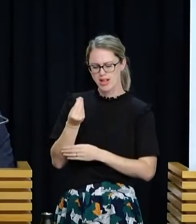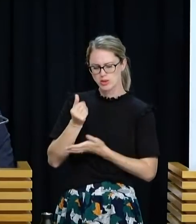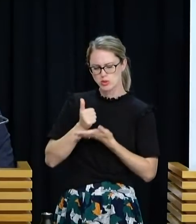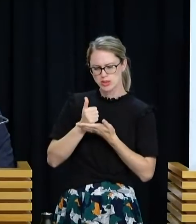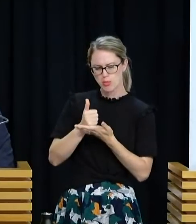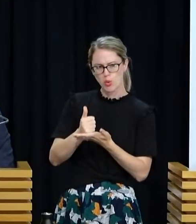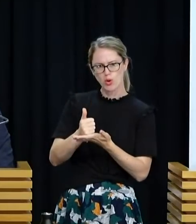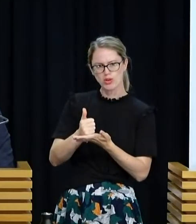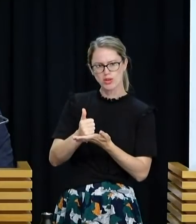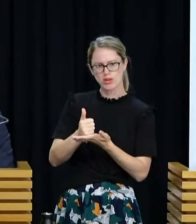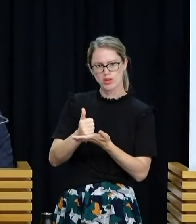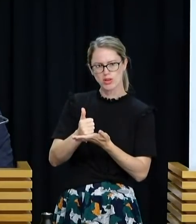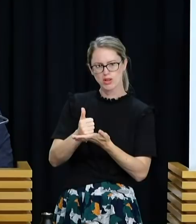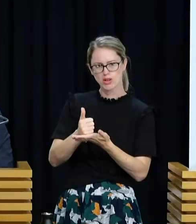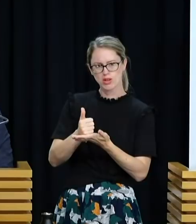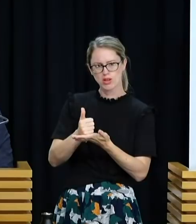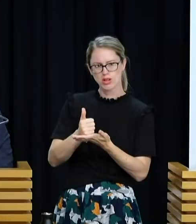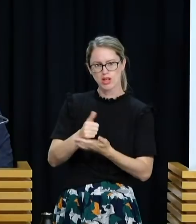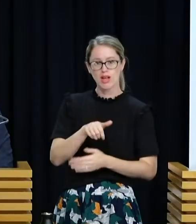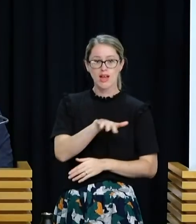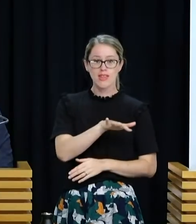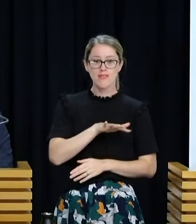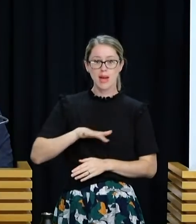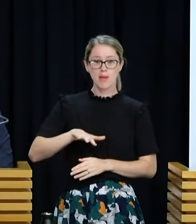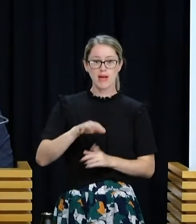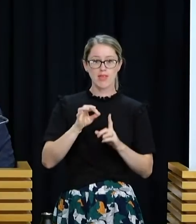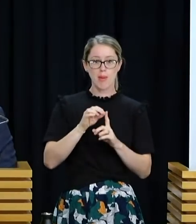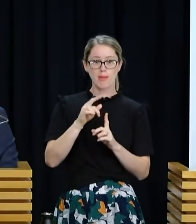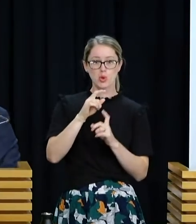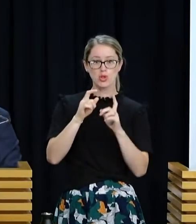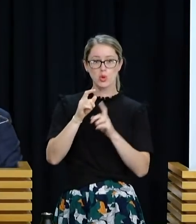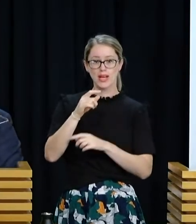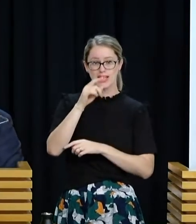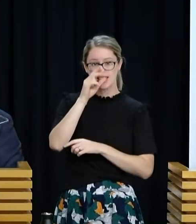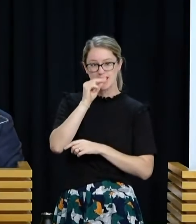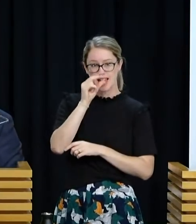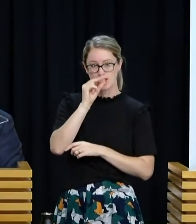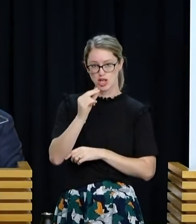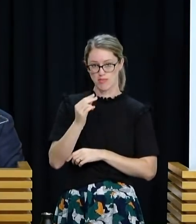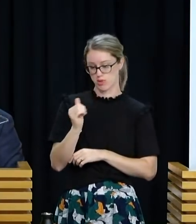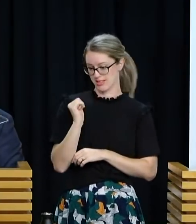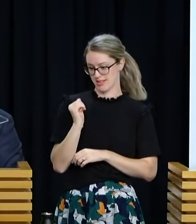financial assistance offered to the family of the Papatoetoe teen? Sorry, of the